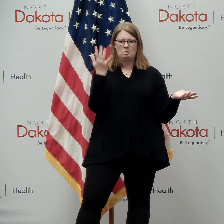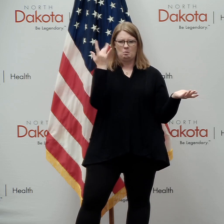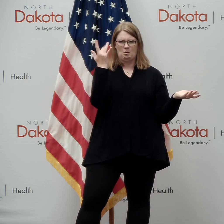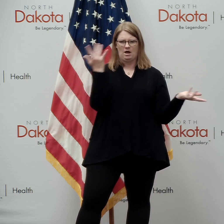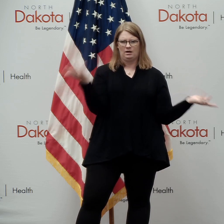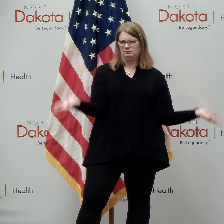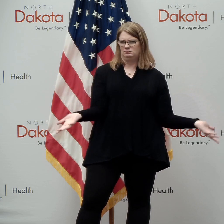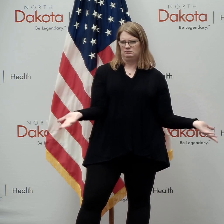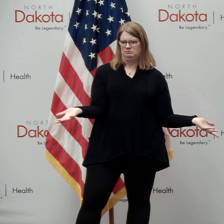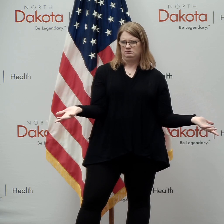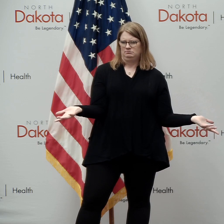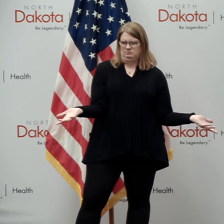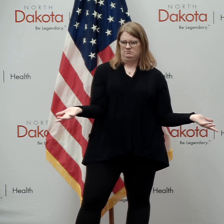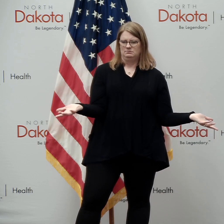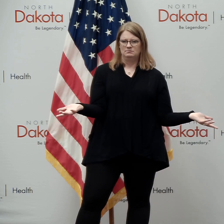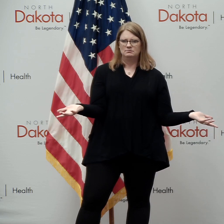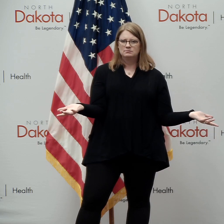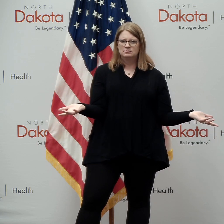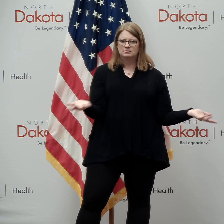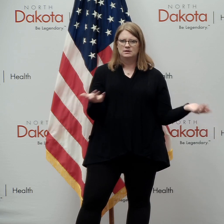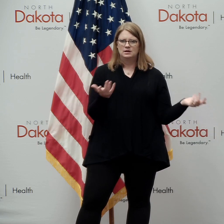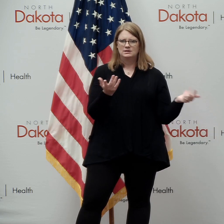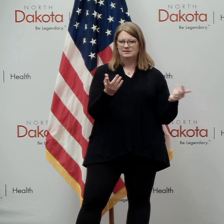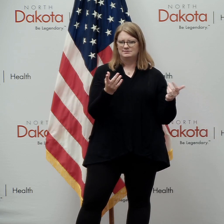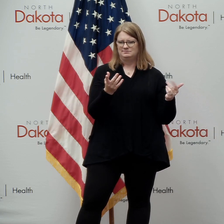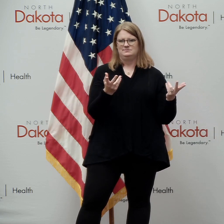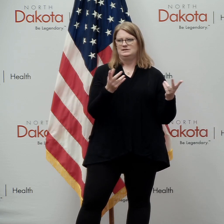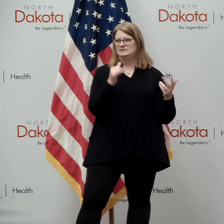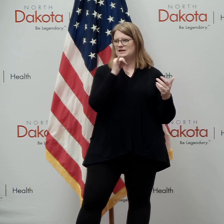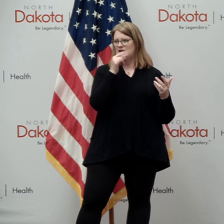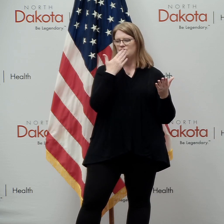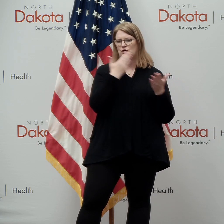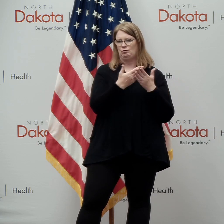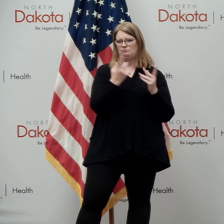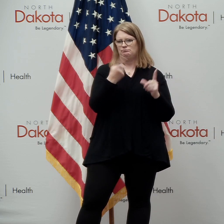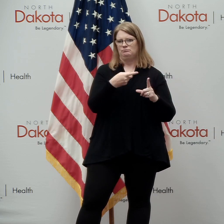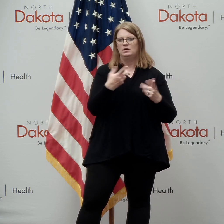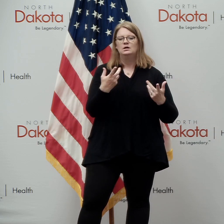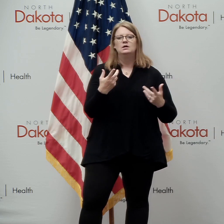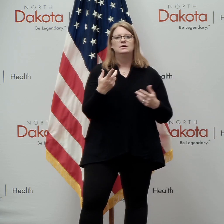why would we want to do that? And I think, again, when we saw this announcement last week